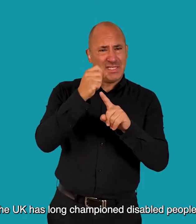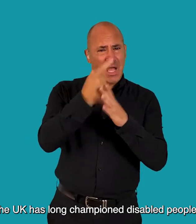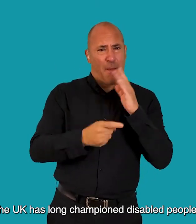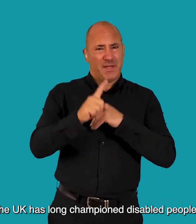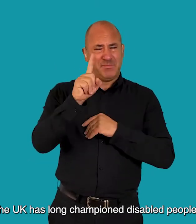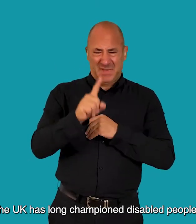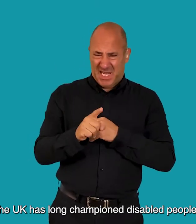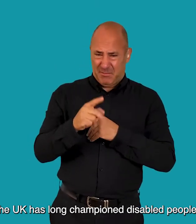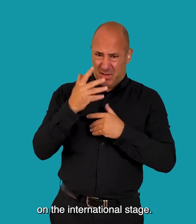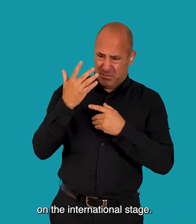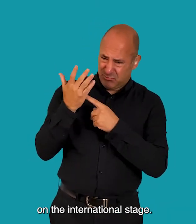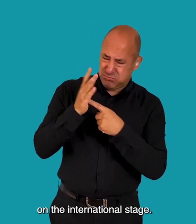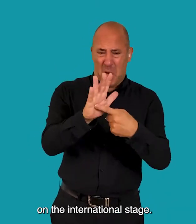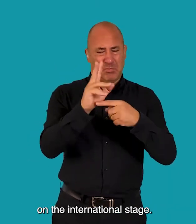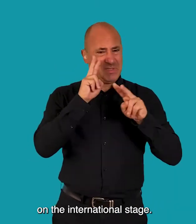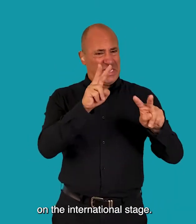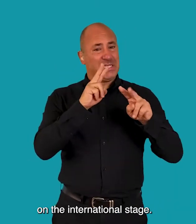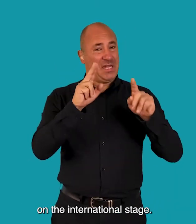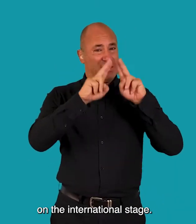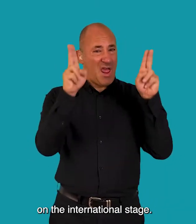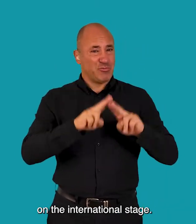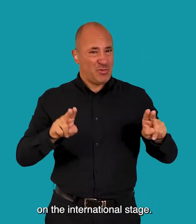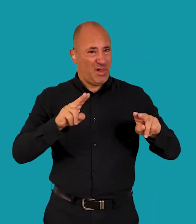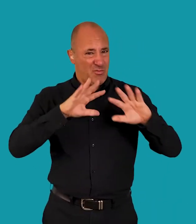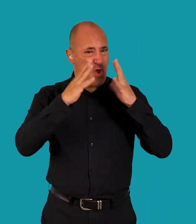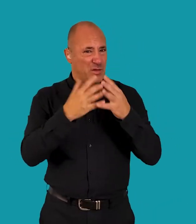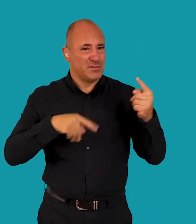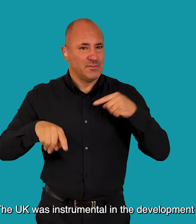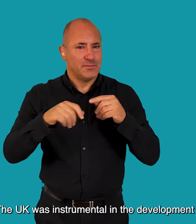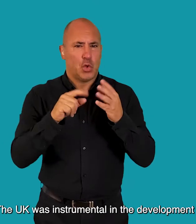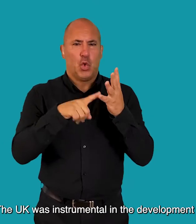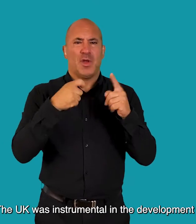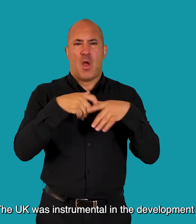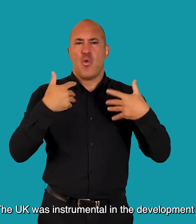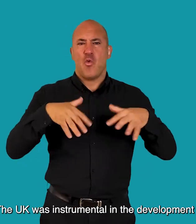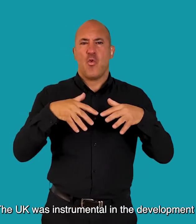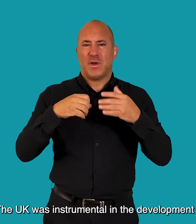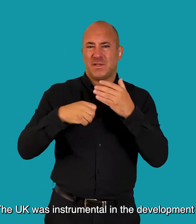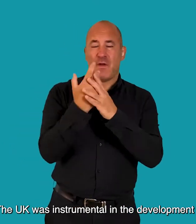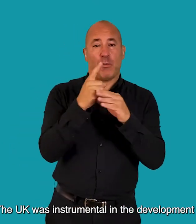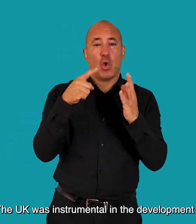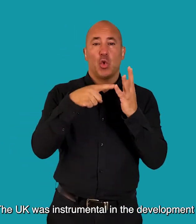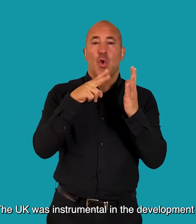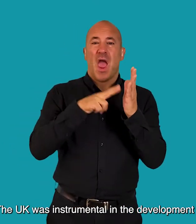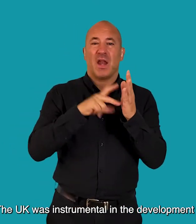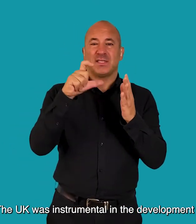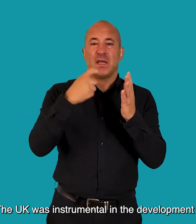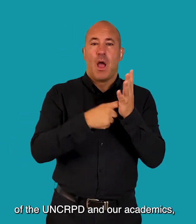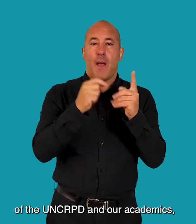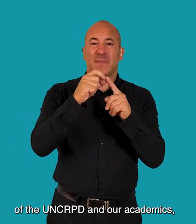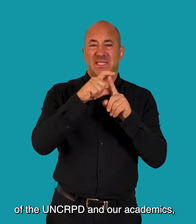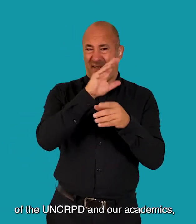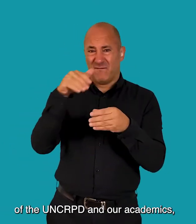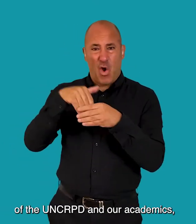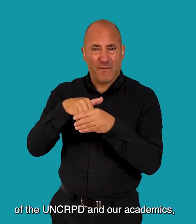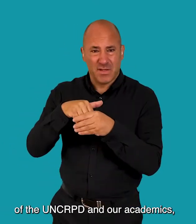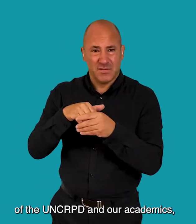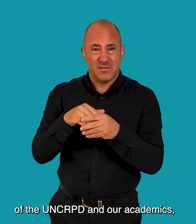disabled people on the international stage. The UK was instrumental in the development of the UN